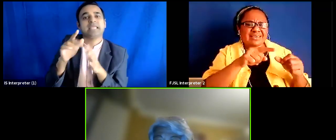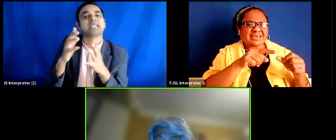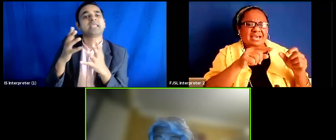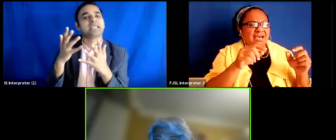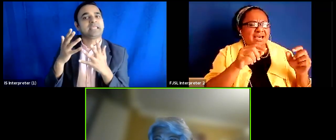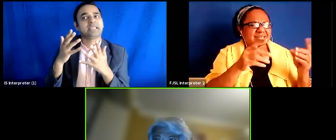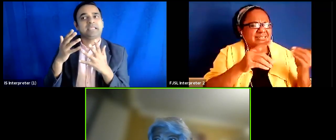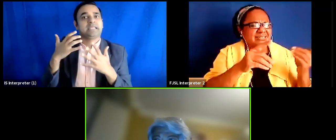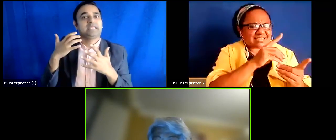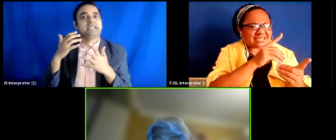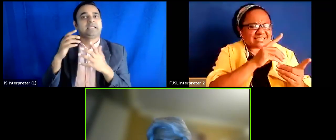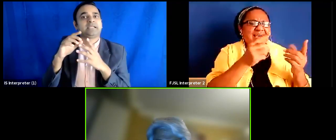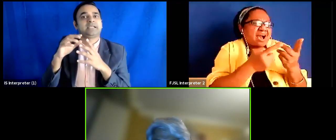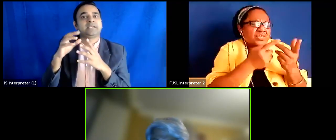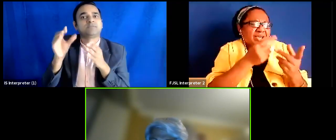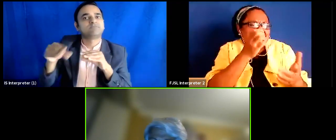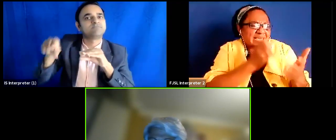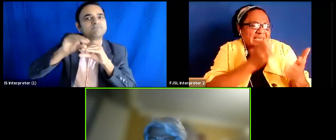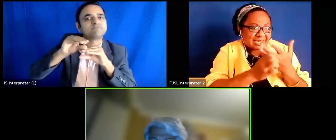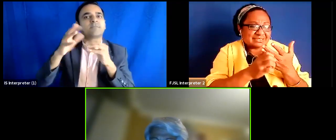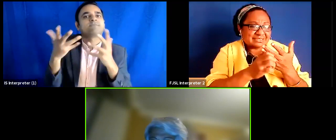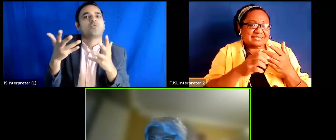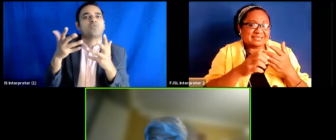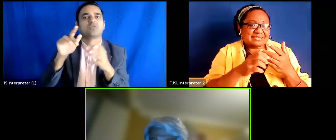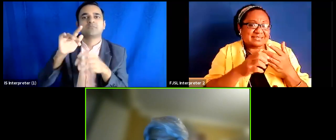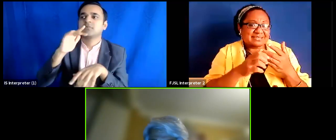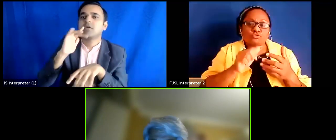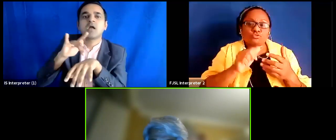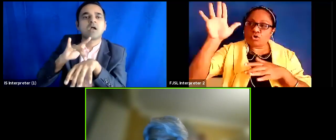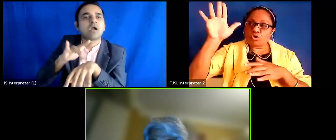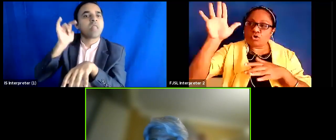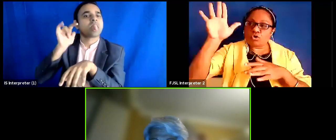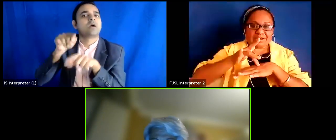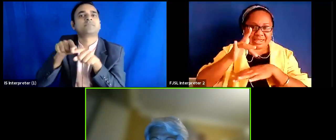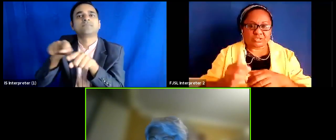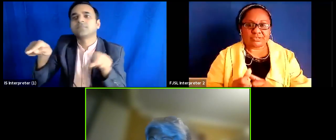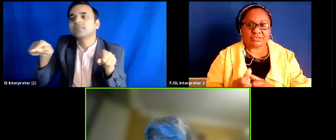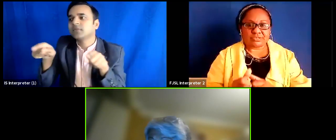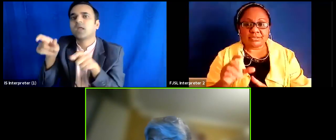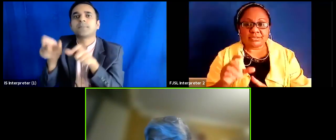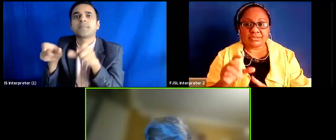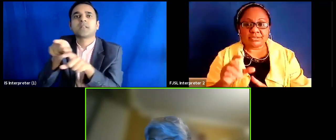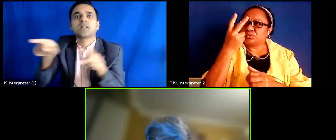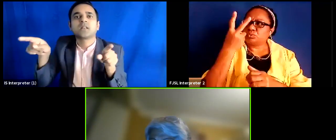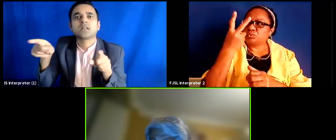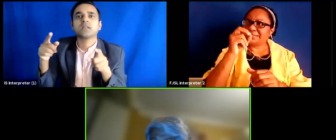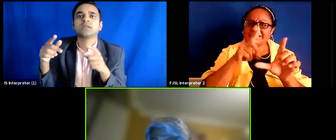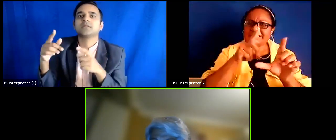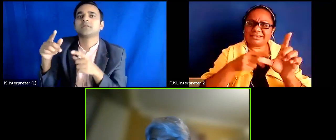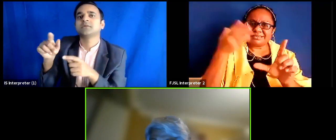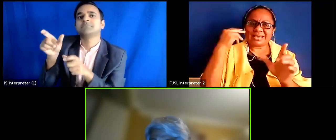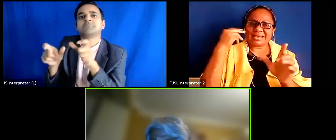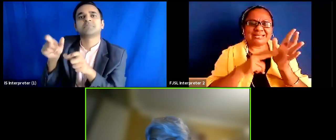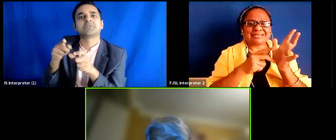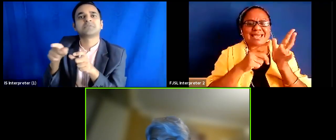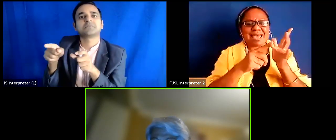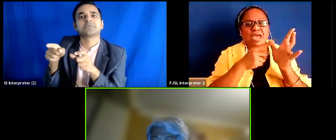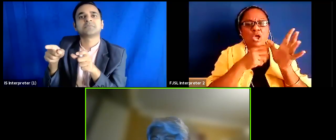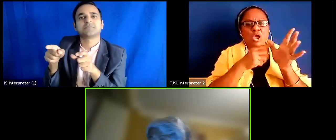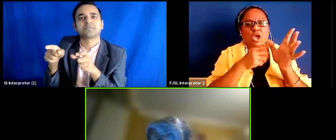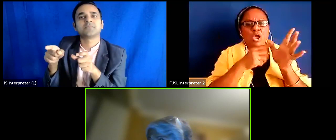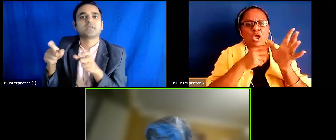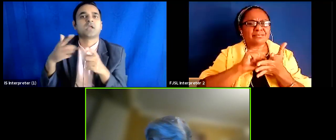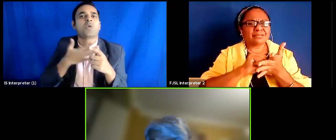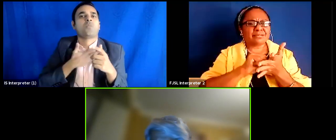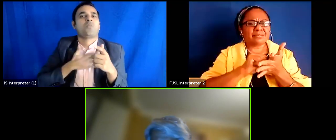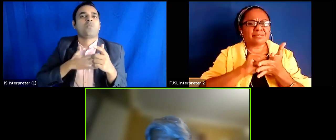disasters. I came across the term almost 2 decades ago when Naomi Klein published The Shock Doctrine, The